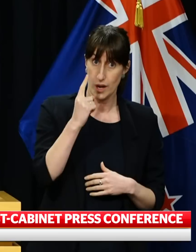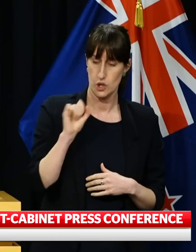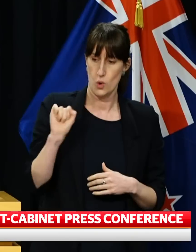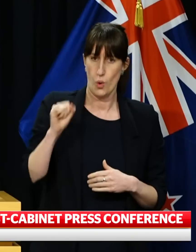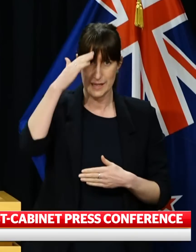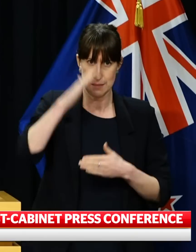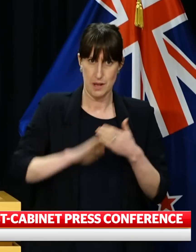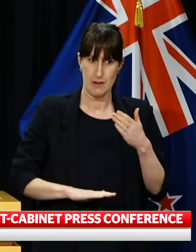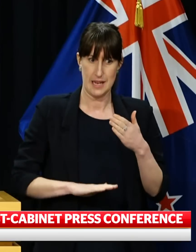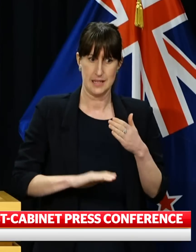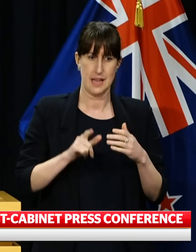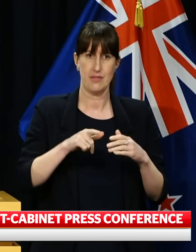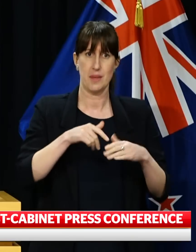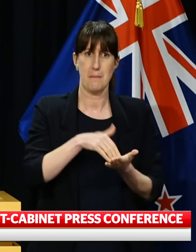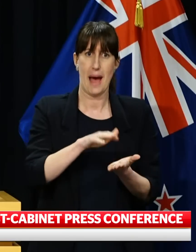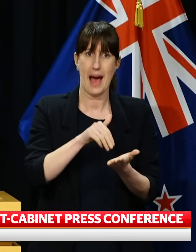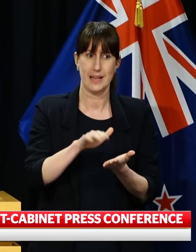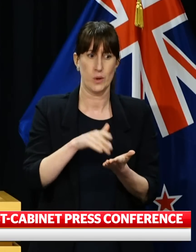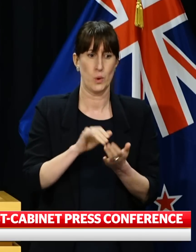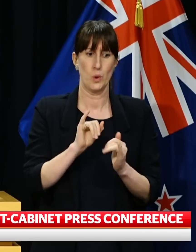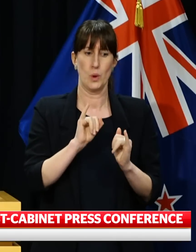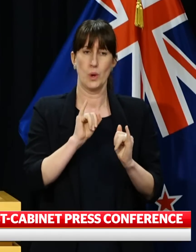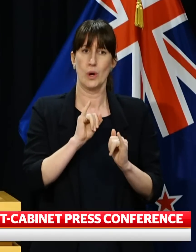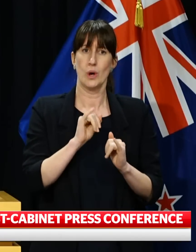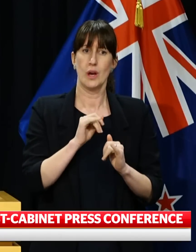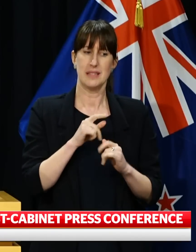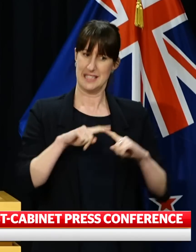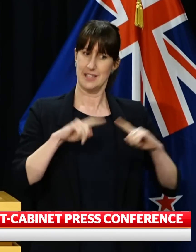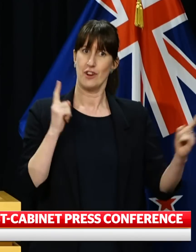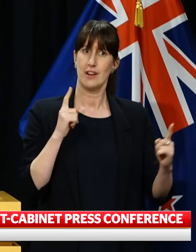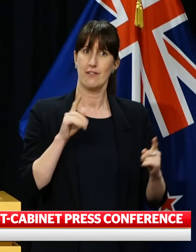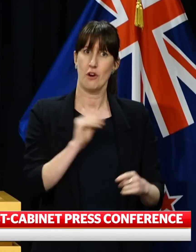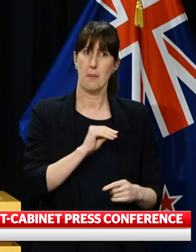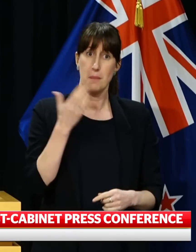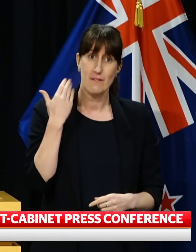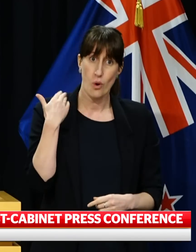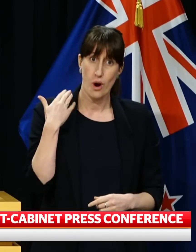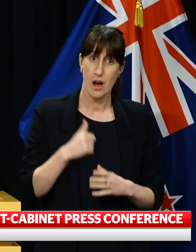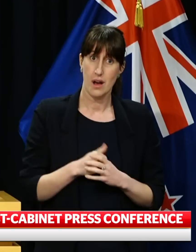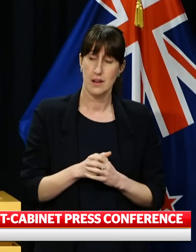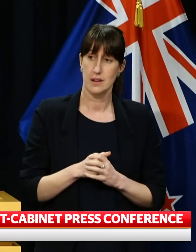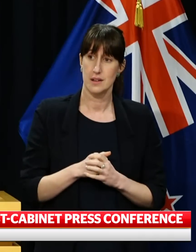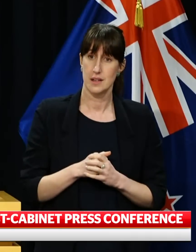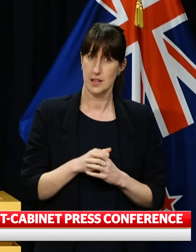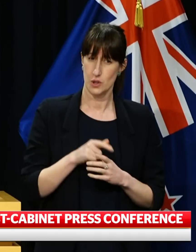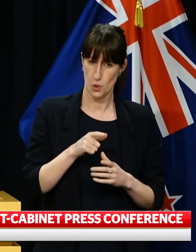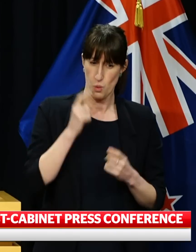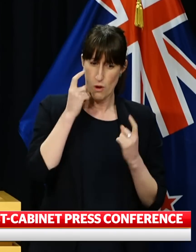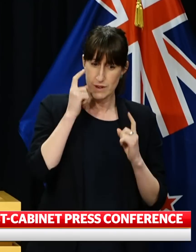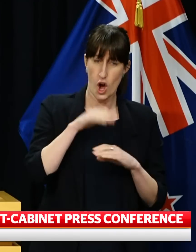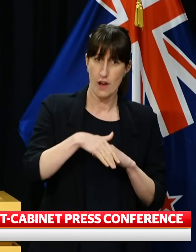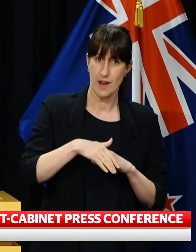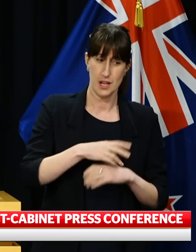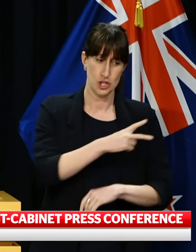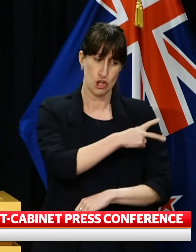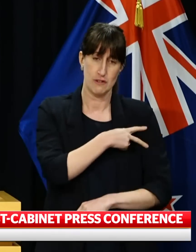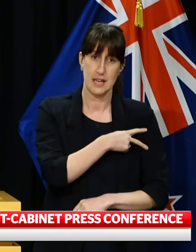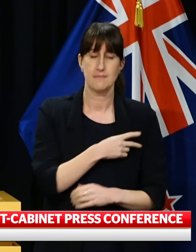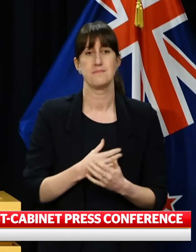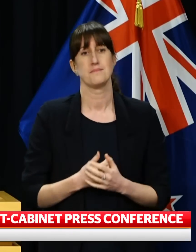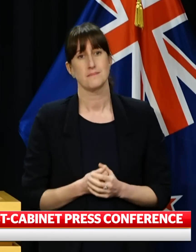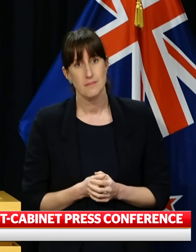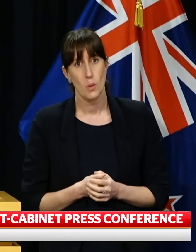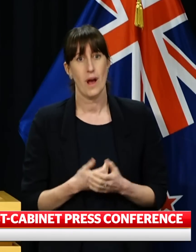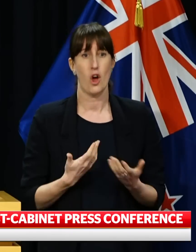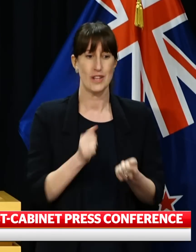thought to what meetings may need to be had? Look, I share the observation that I did after the event on Saturday. I think there was a handful of